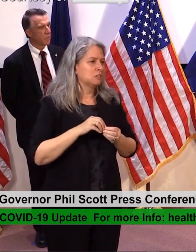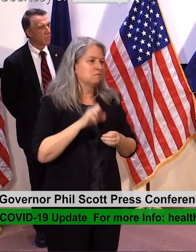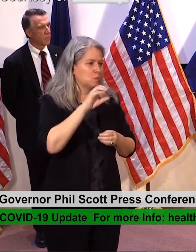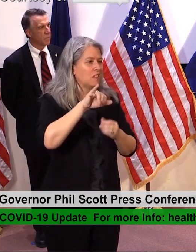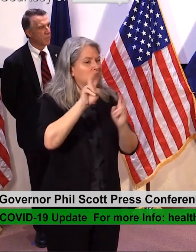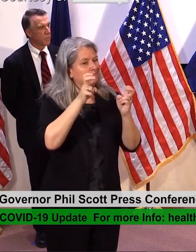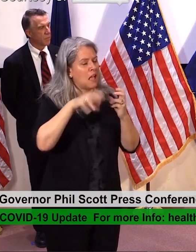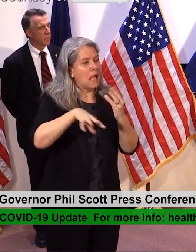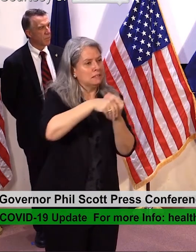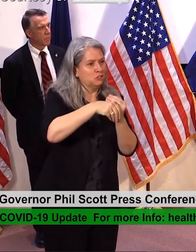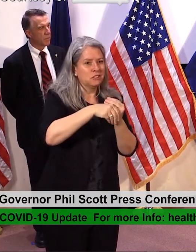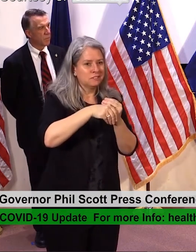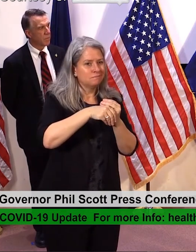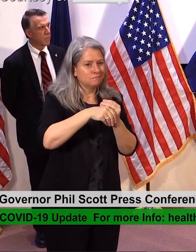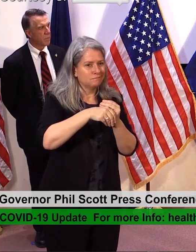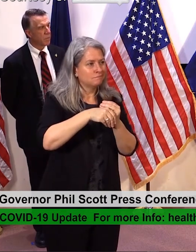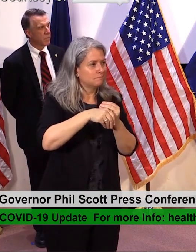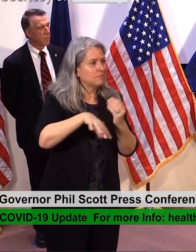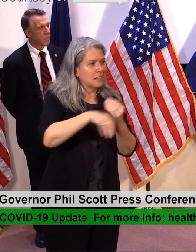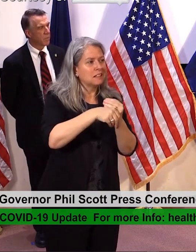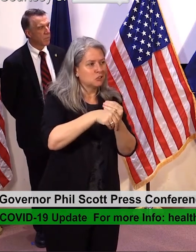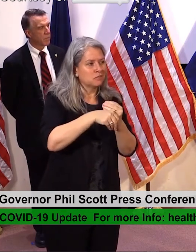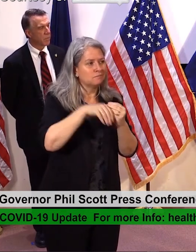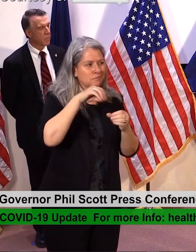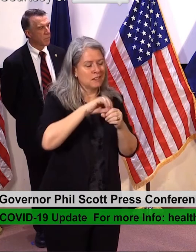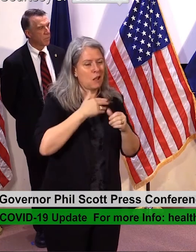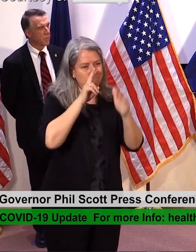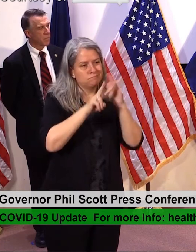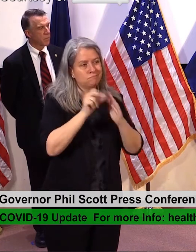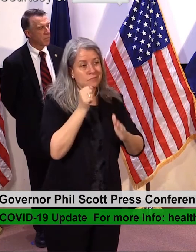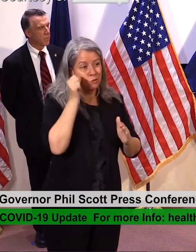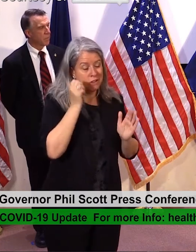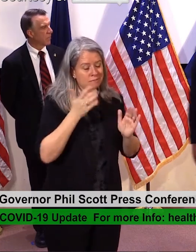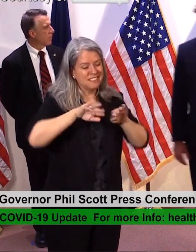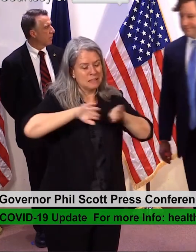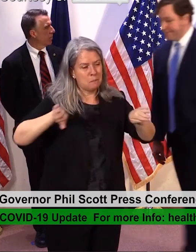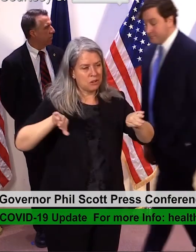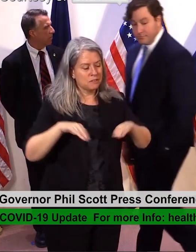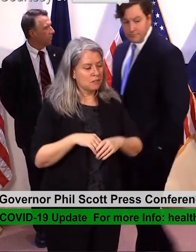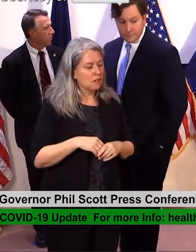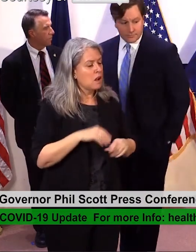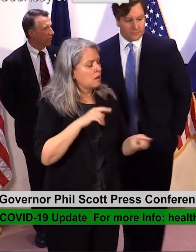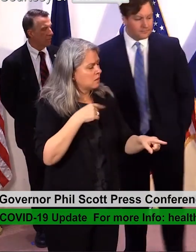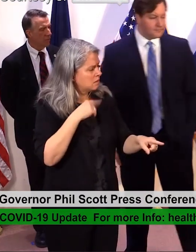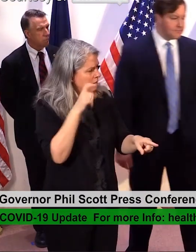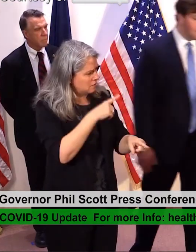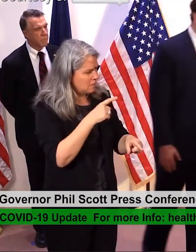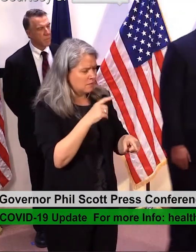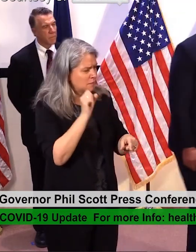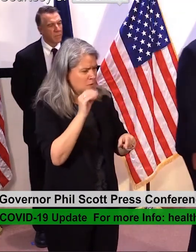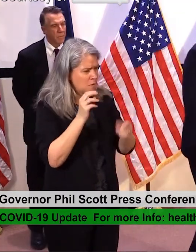addition to and above the numbers that we reported and are included in our modeling yesterday. But just to follow up that a little